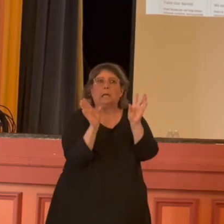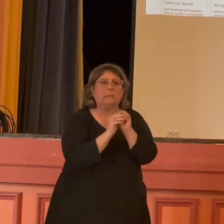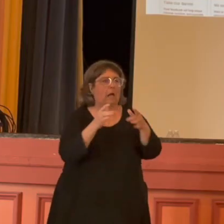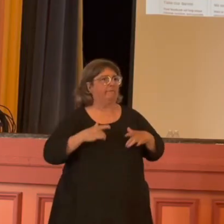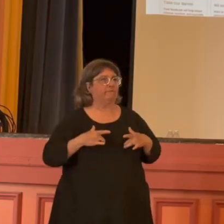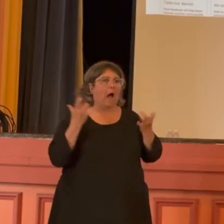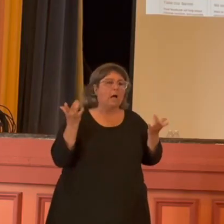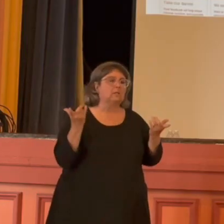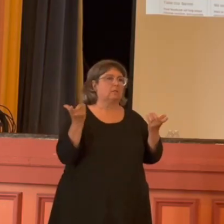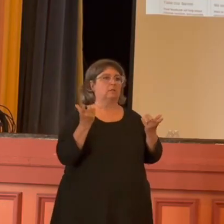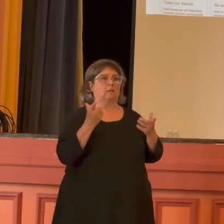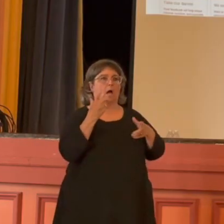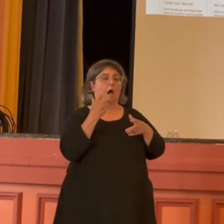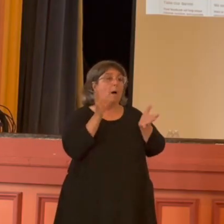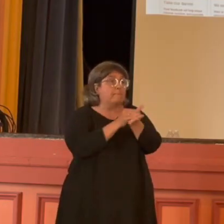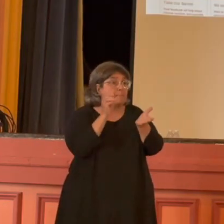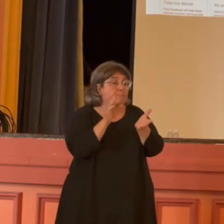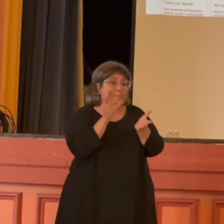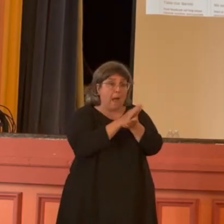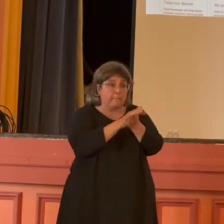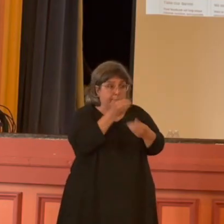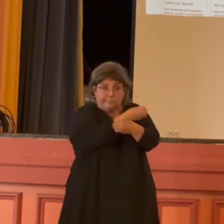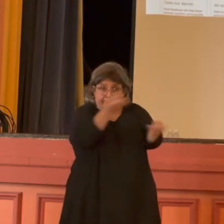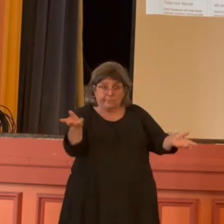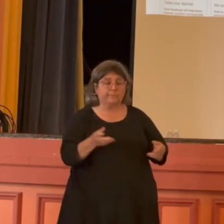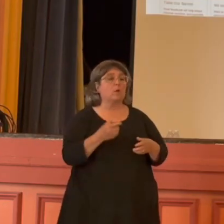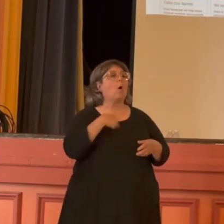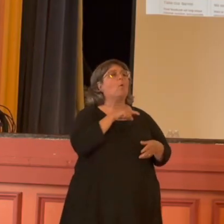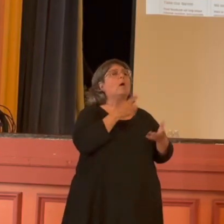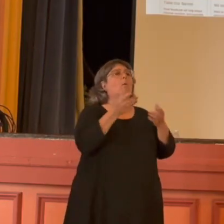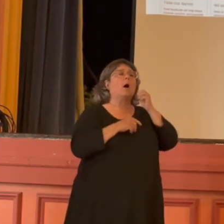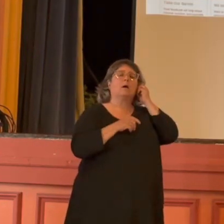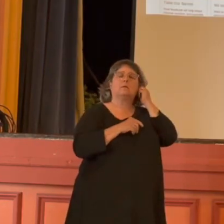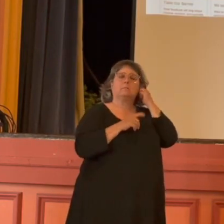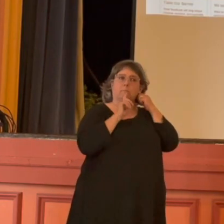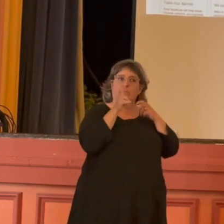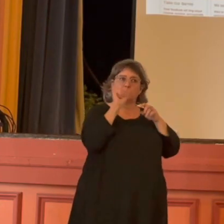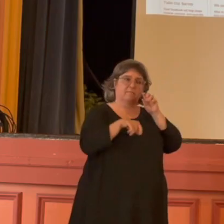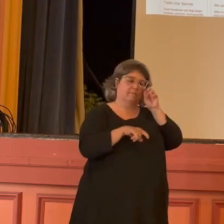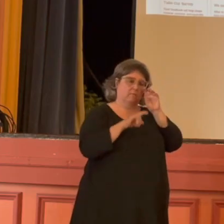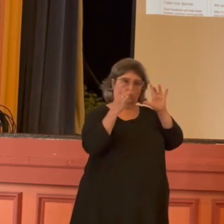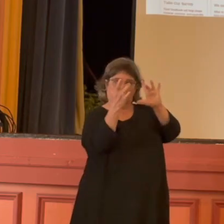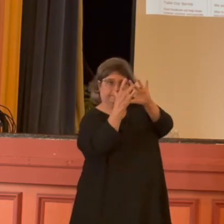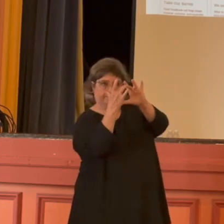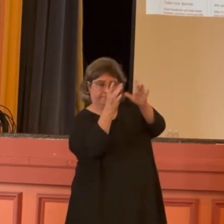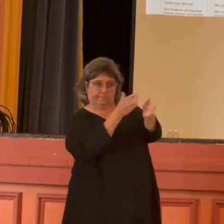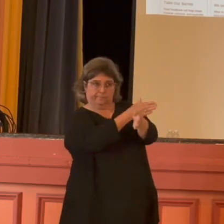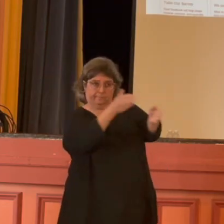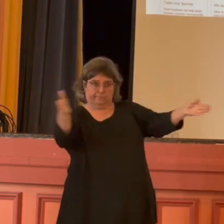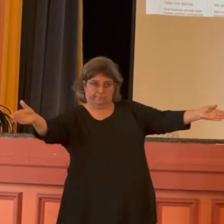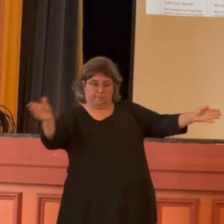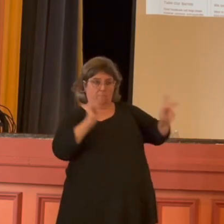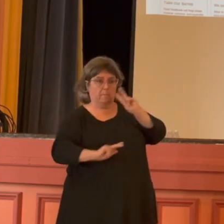events. We've done hard copies. One of the ways that we also wanted to make sure that we were reaching a broad geography